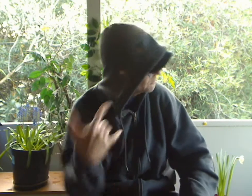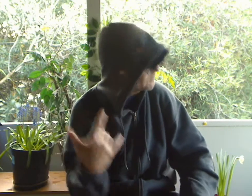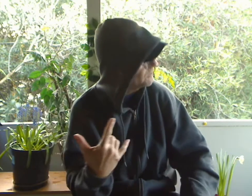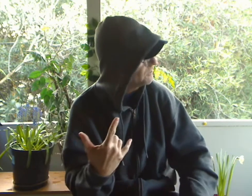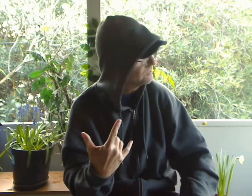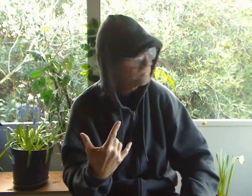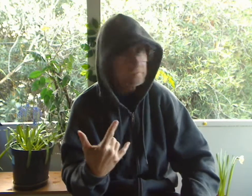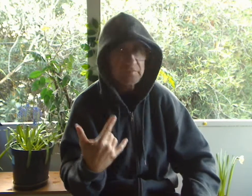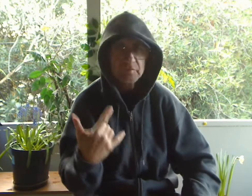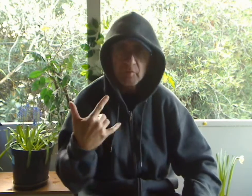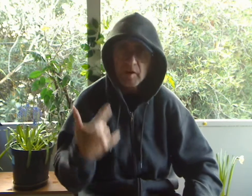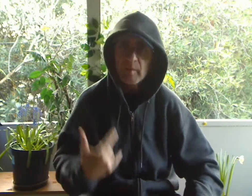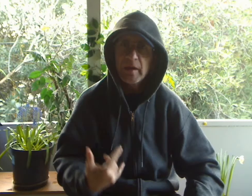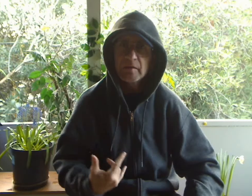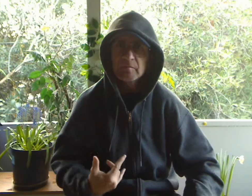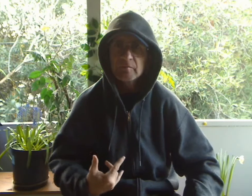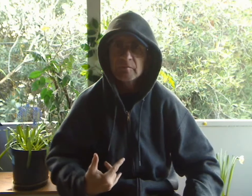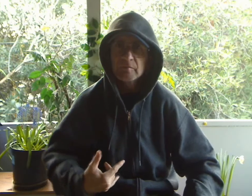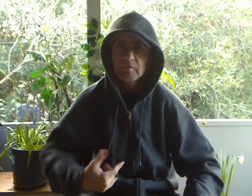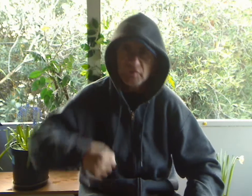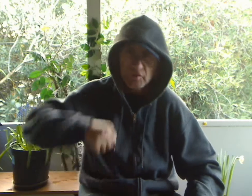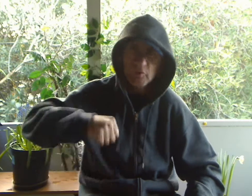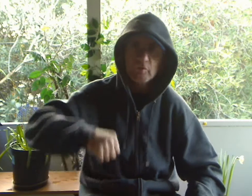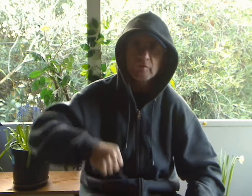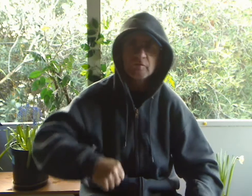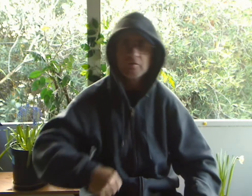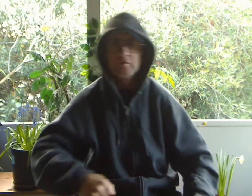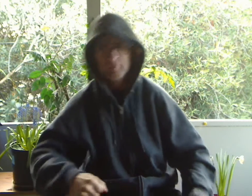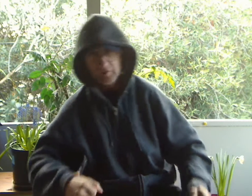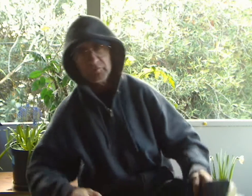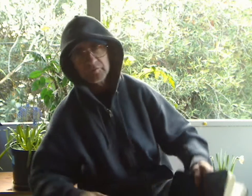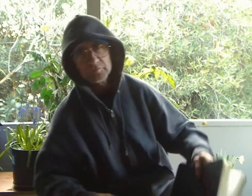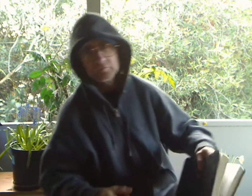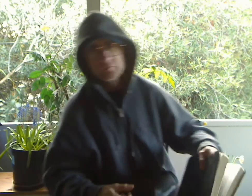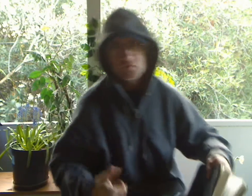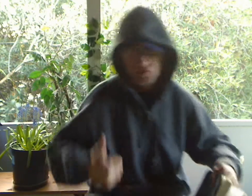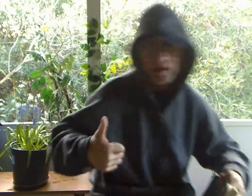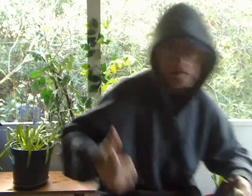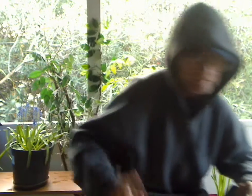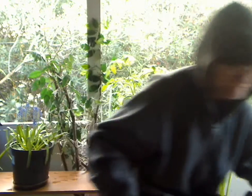mercy is where I'm at. Because it endures forever. Check it.